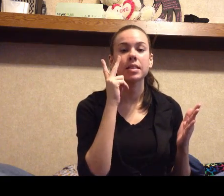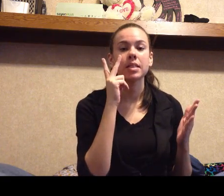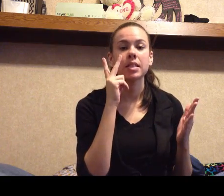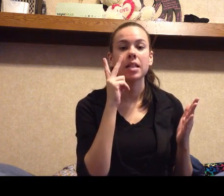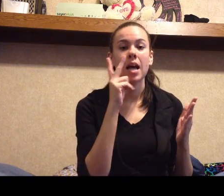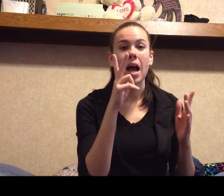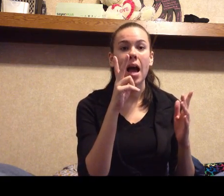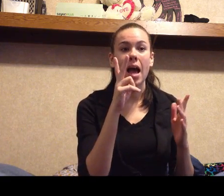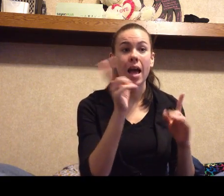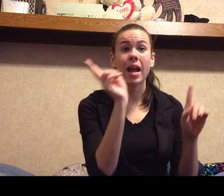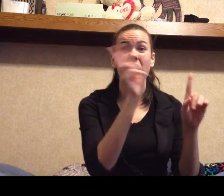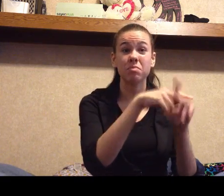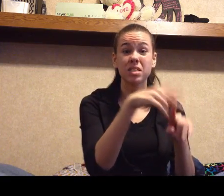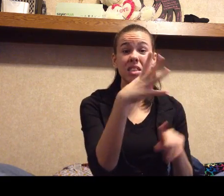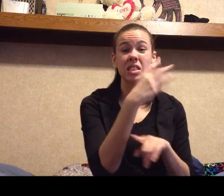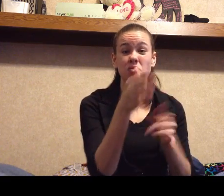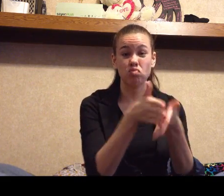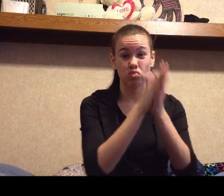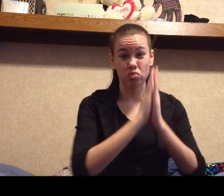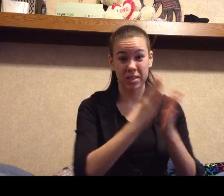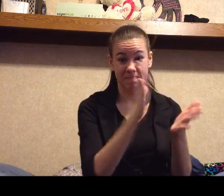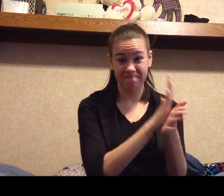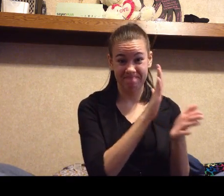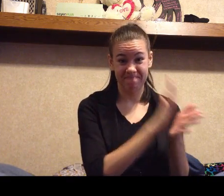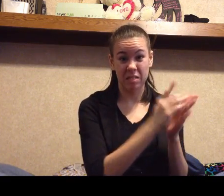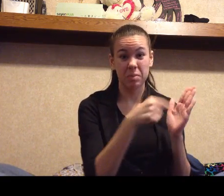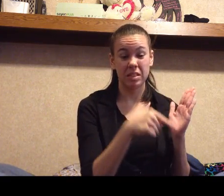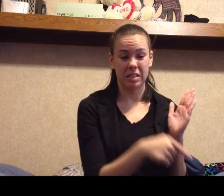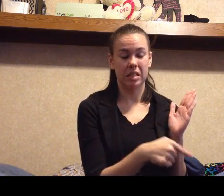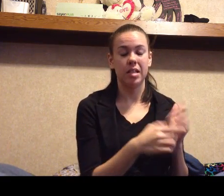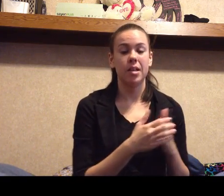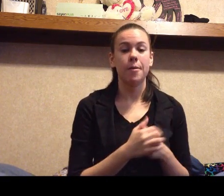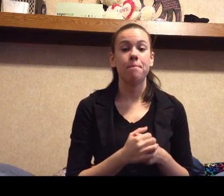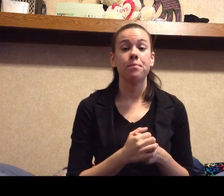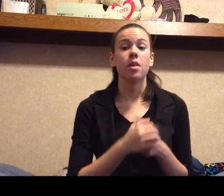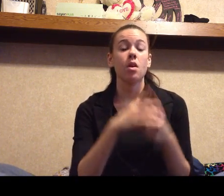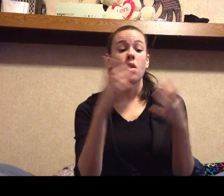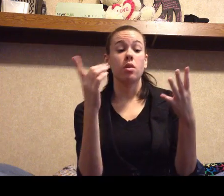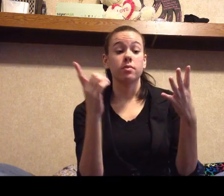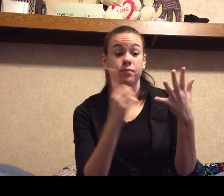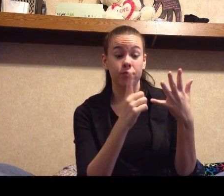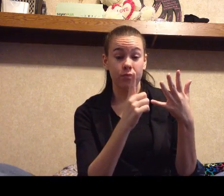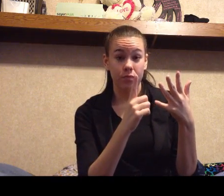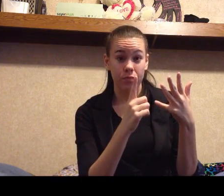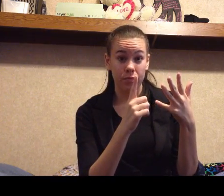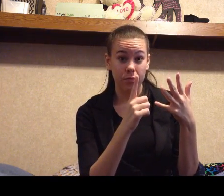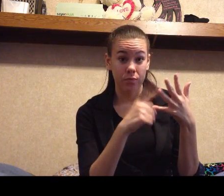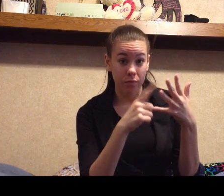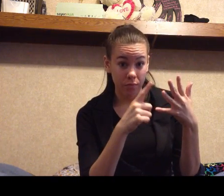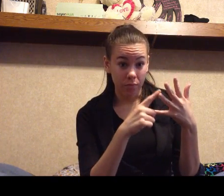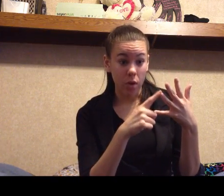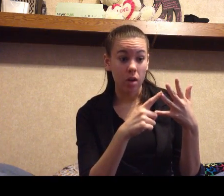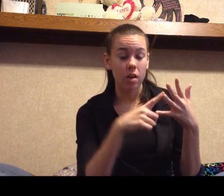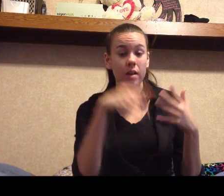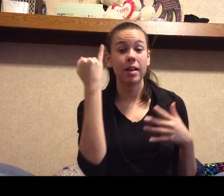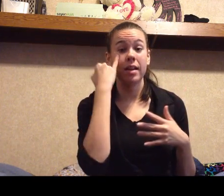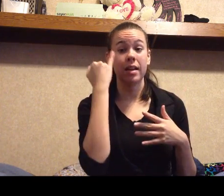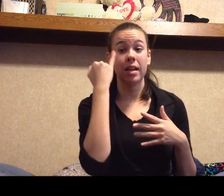process. 4. If an individual is already in the United States, they may apply to adjust